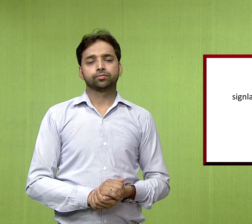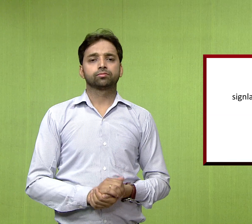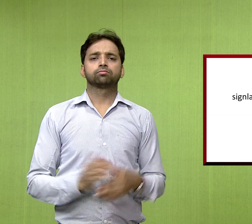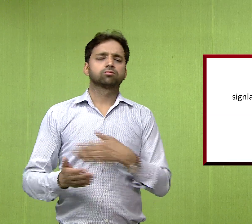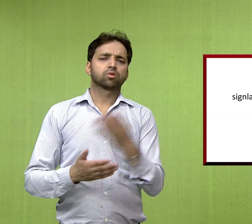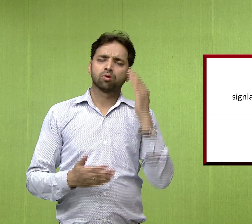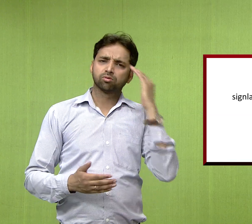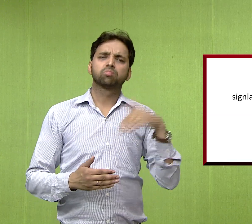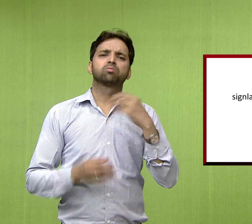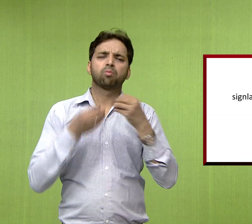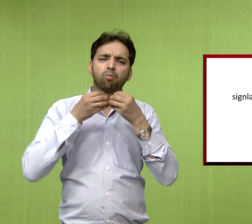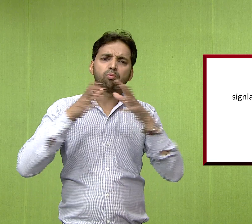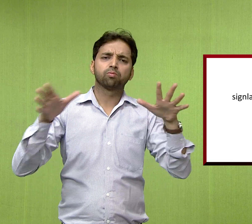Also, for more information,